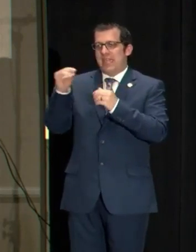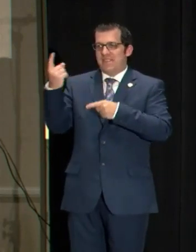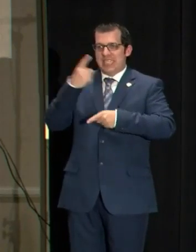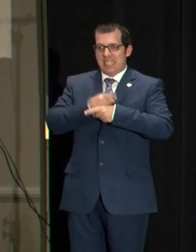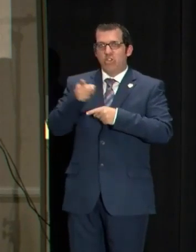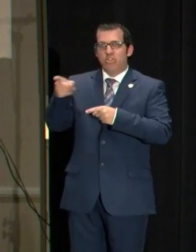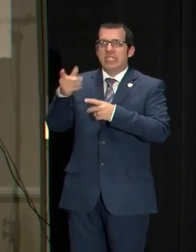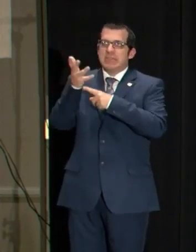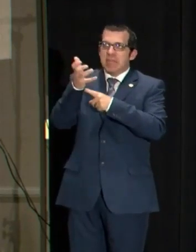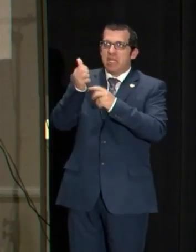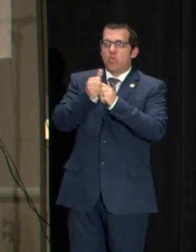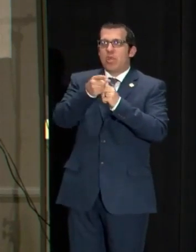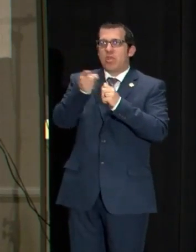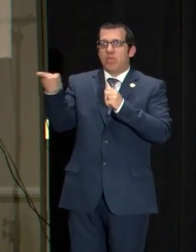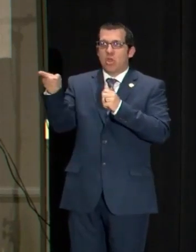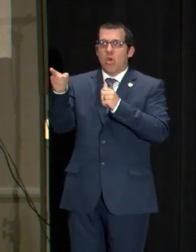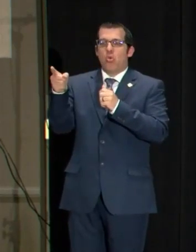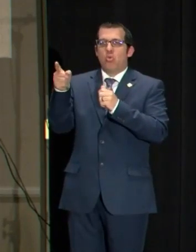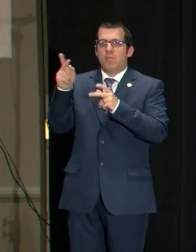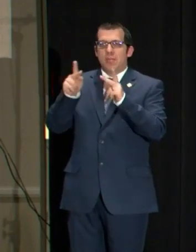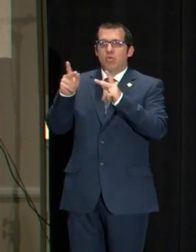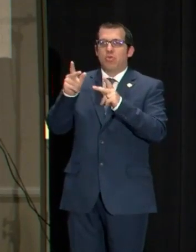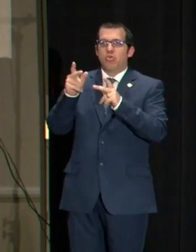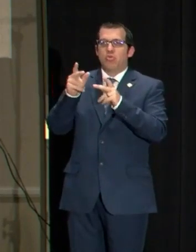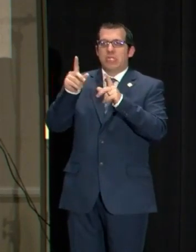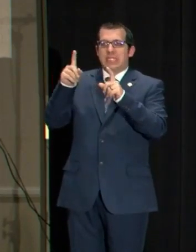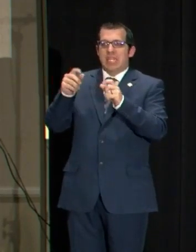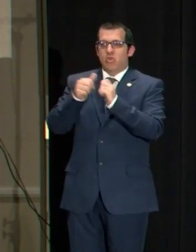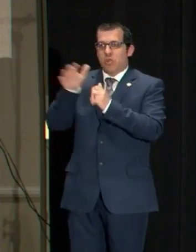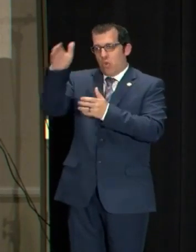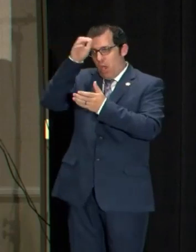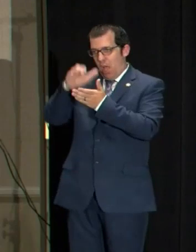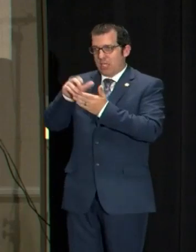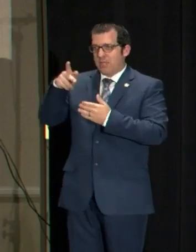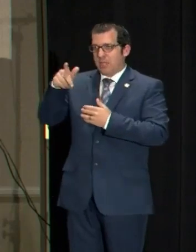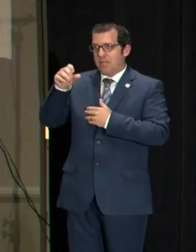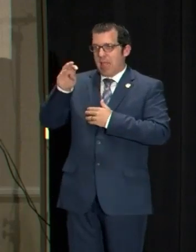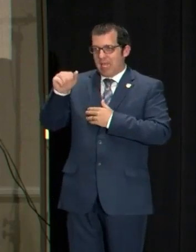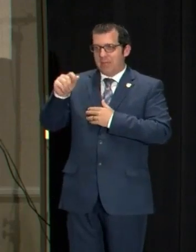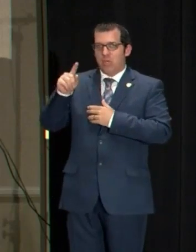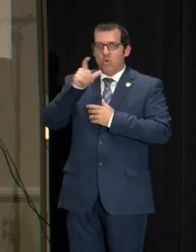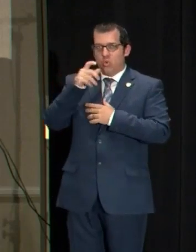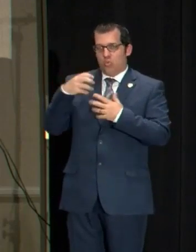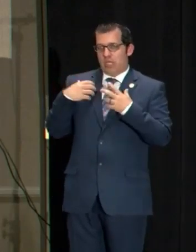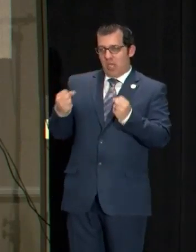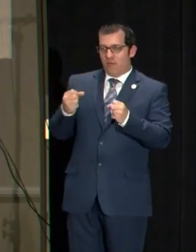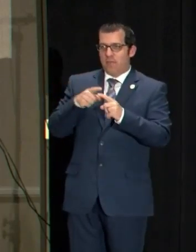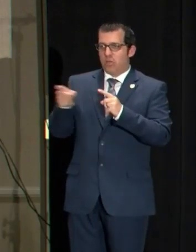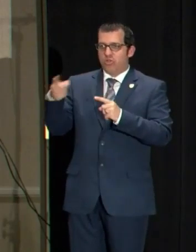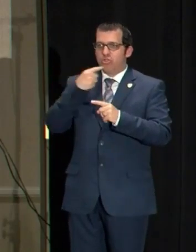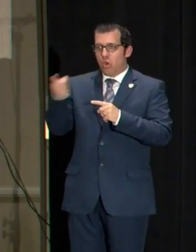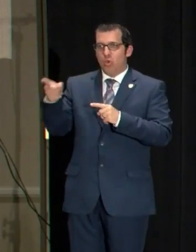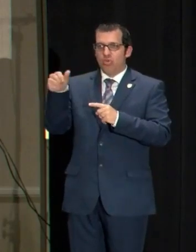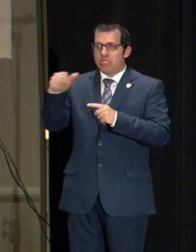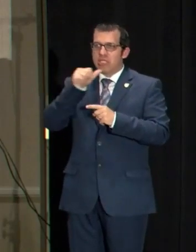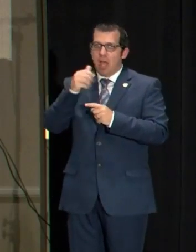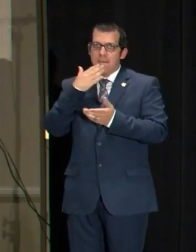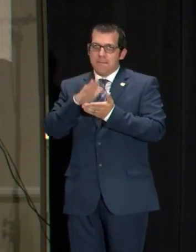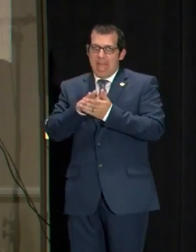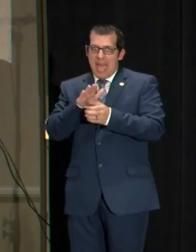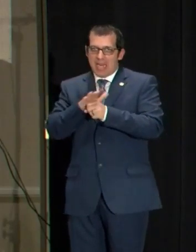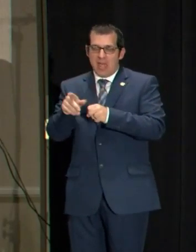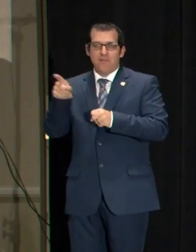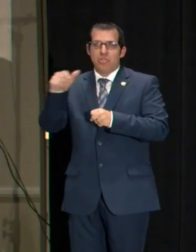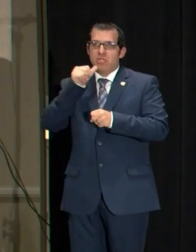officials to allow her to be tested with her husband's plasma, who's since recovered from the virus, but is being told she's not bad enough since she's not